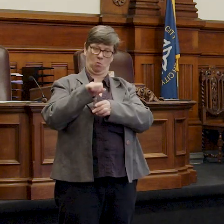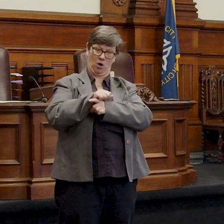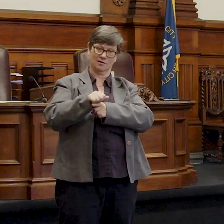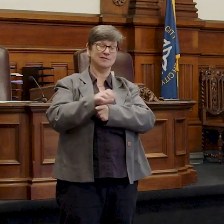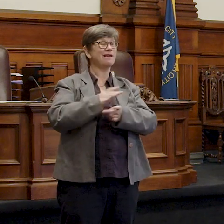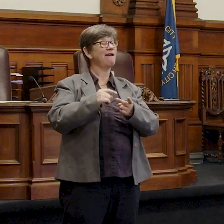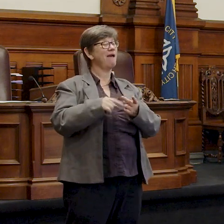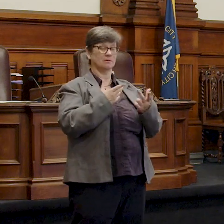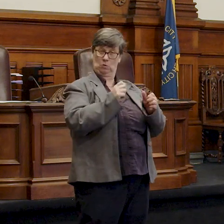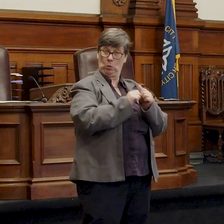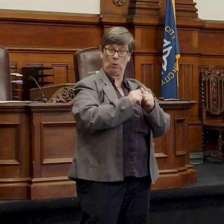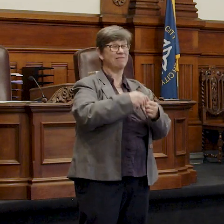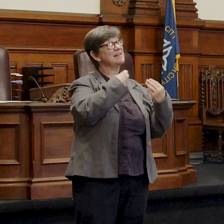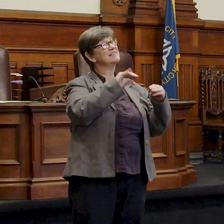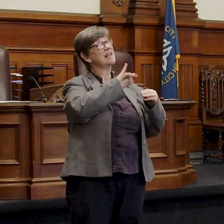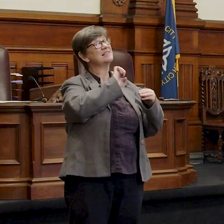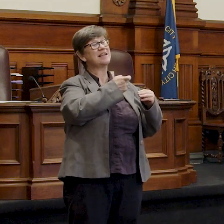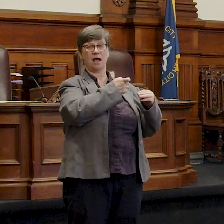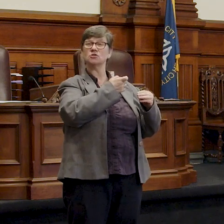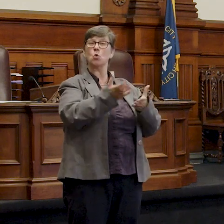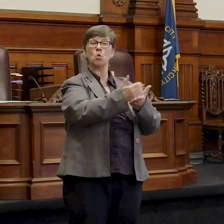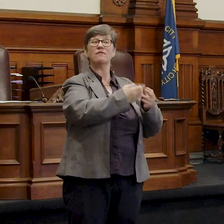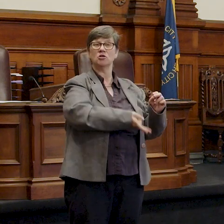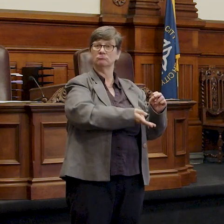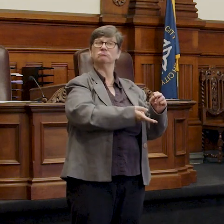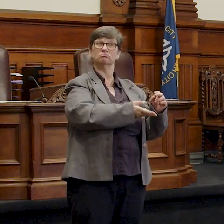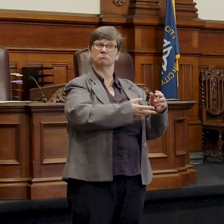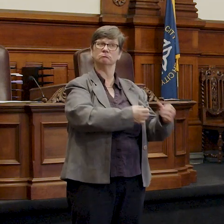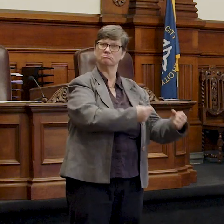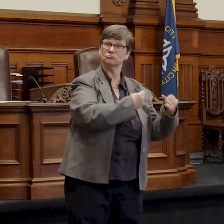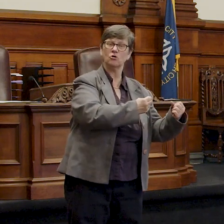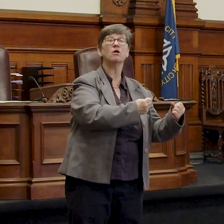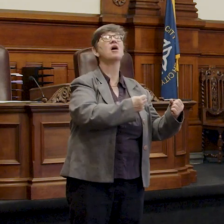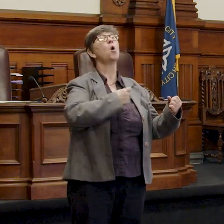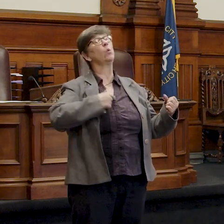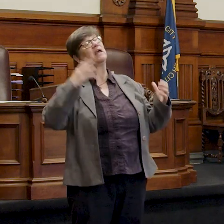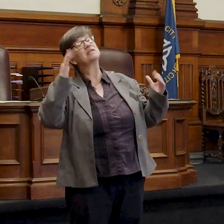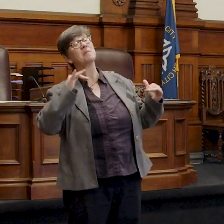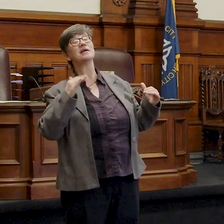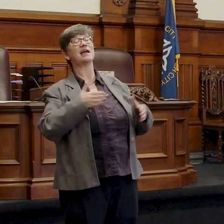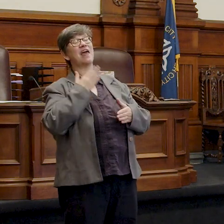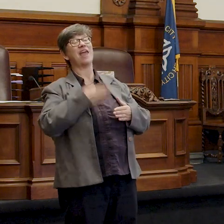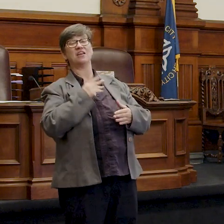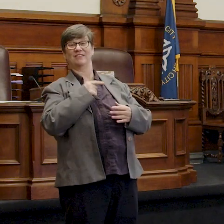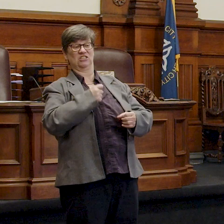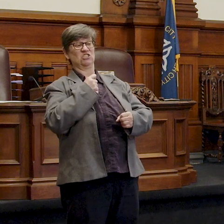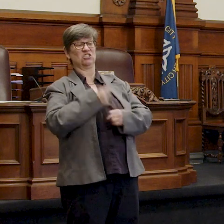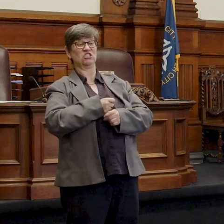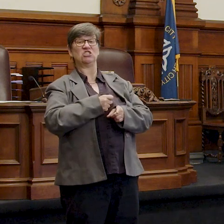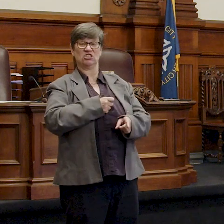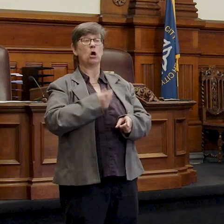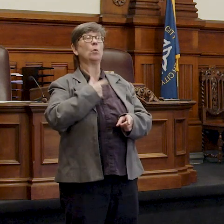tax revenue I just mentioned, we expect that when the books are closed on the 2022-23 fiscal year, we